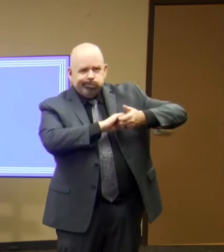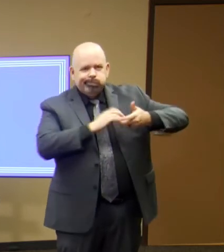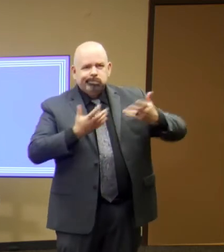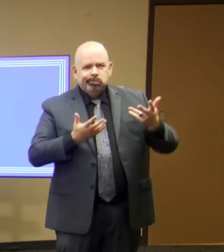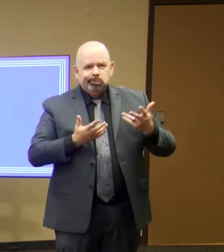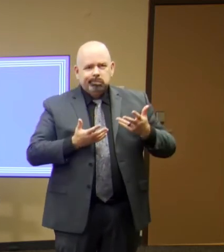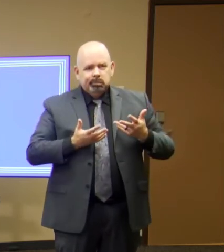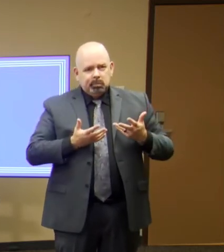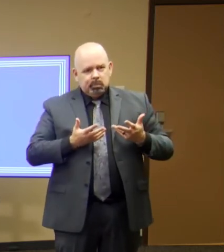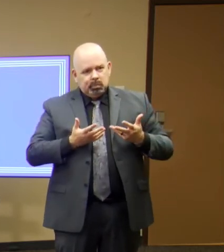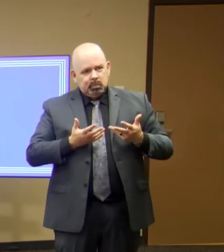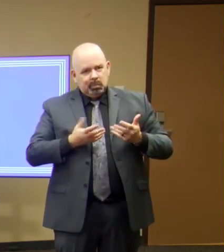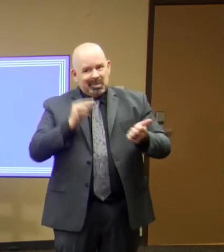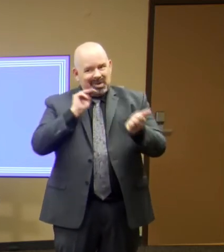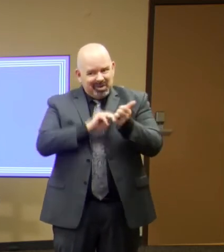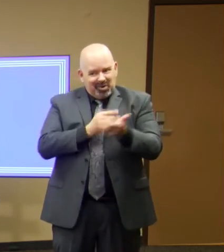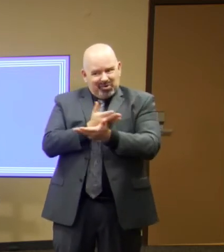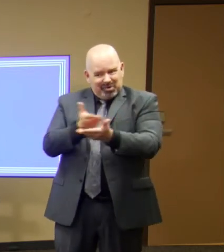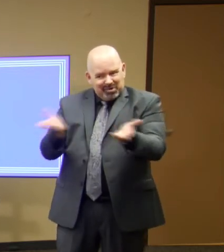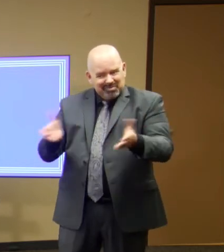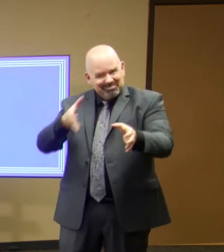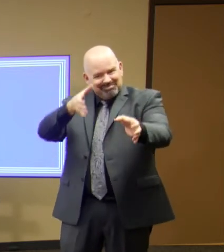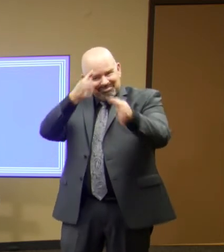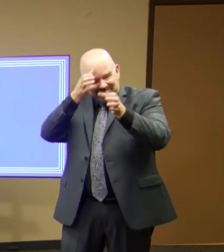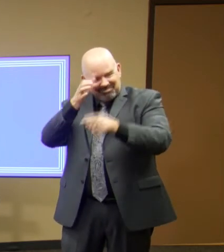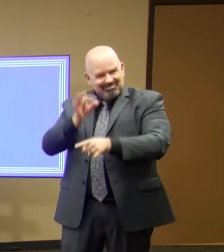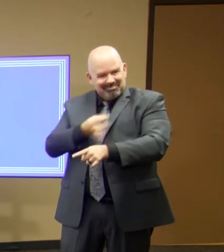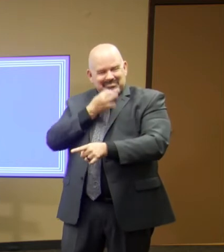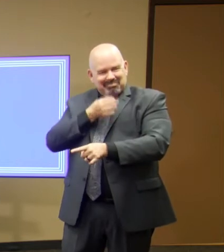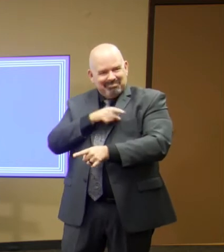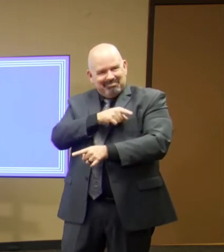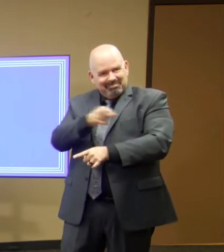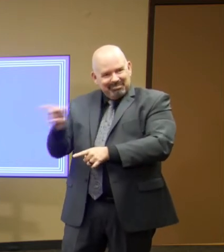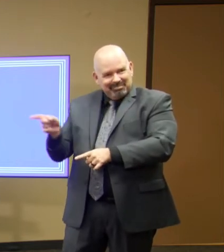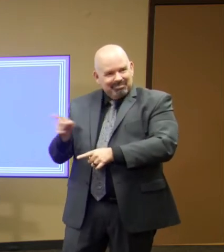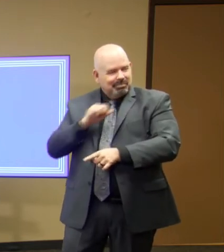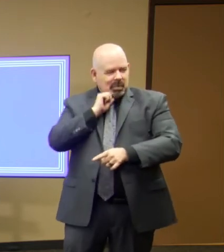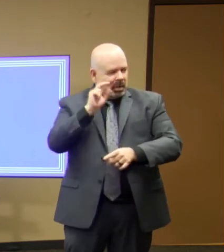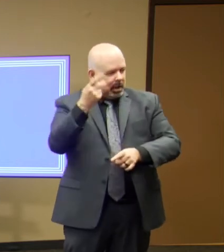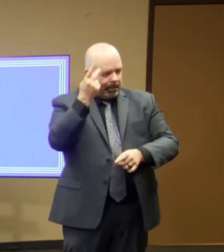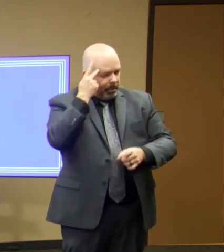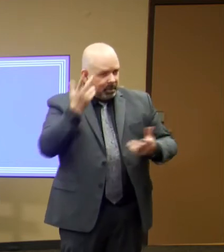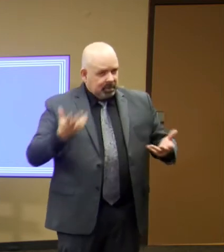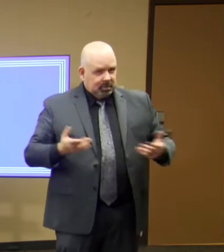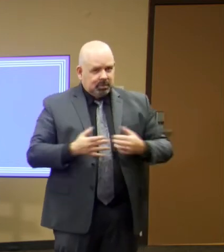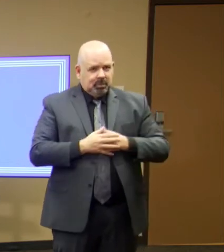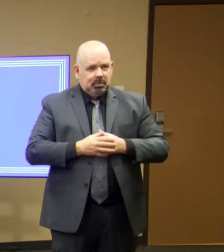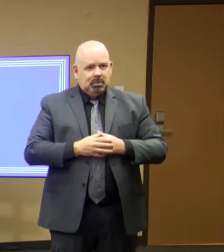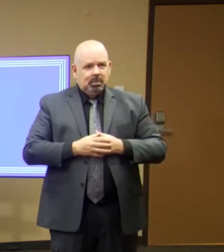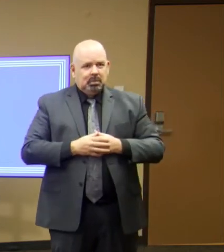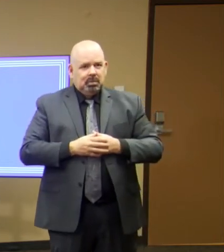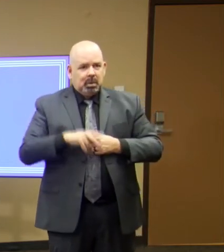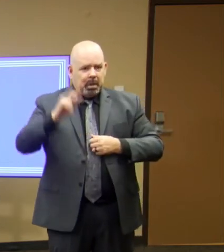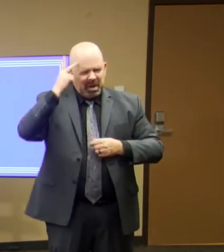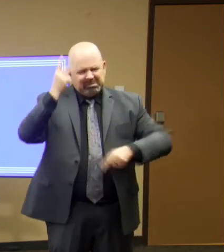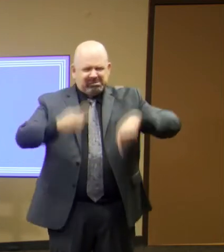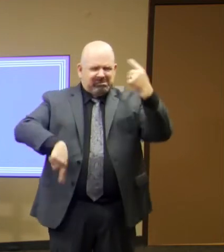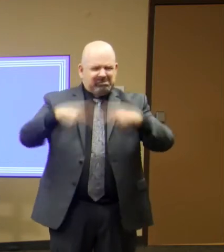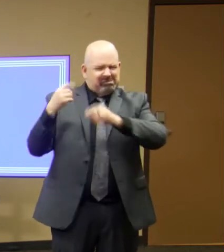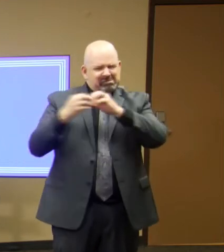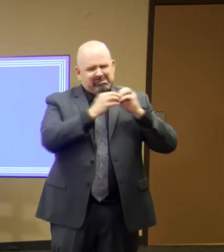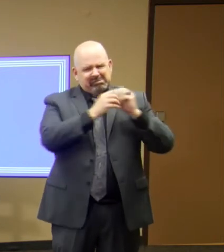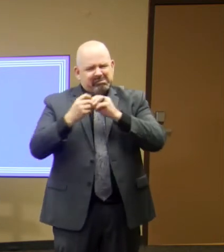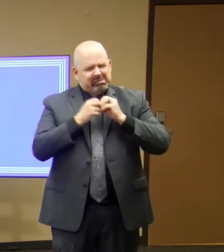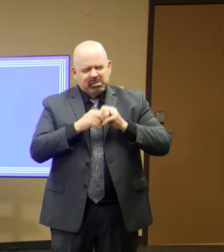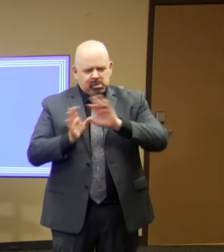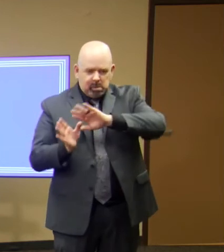Because if we've learned anything in Texas, what we've learned is these political half measures trying to do a little bit